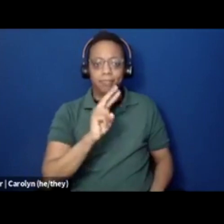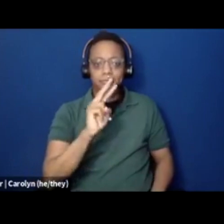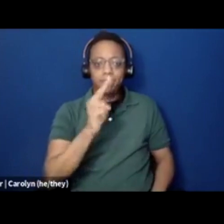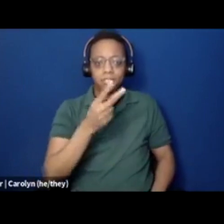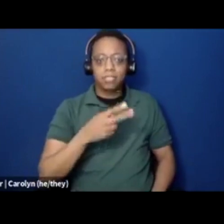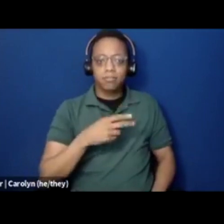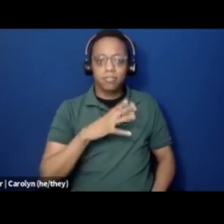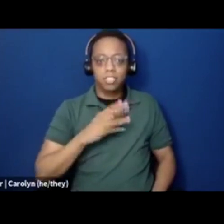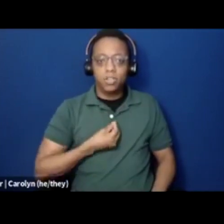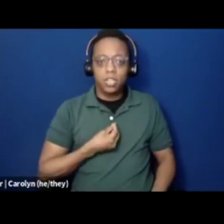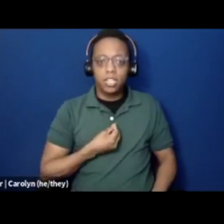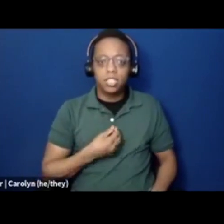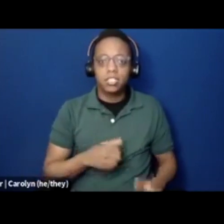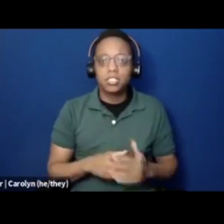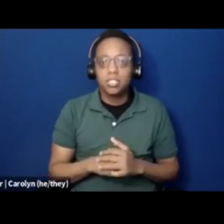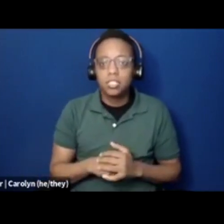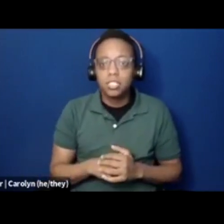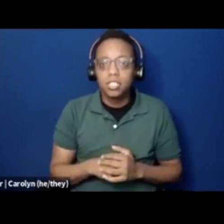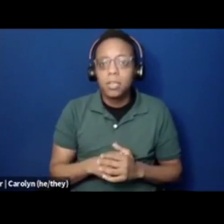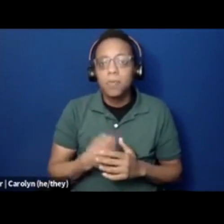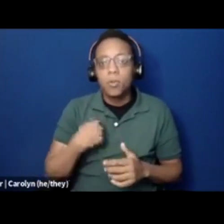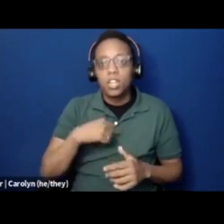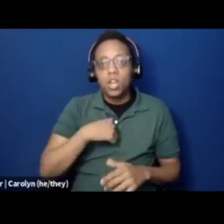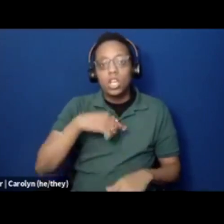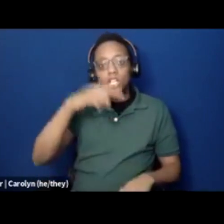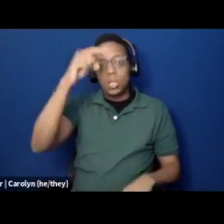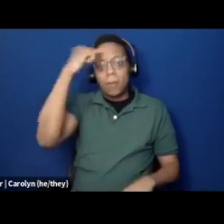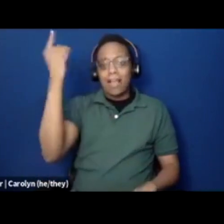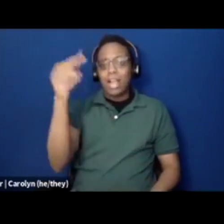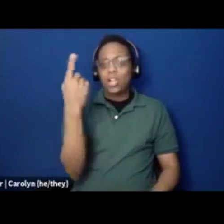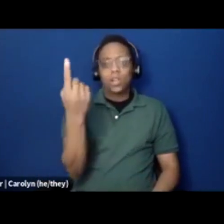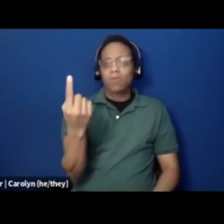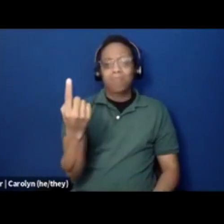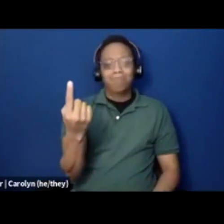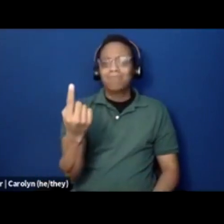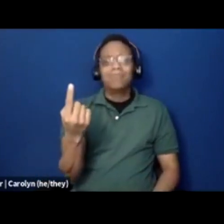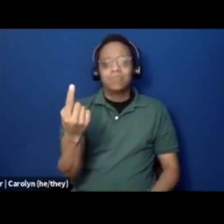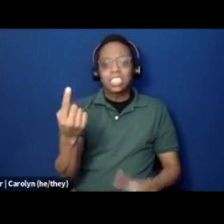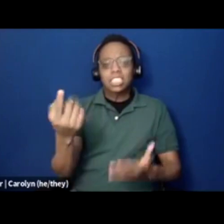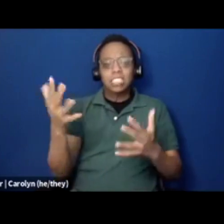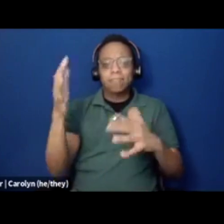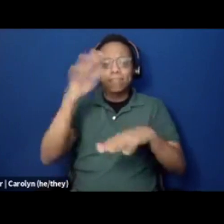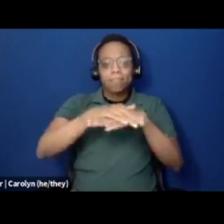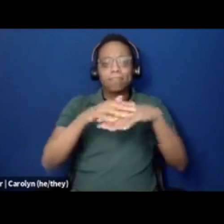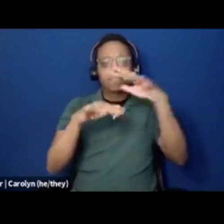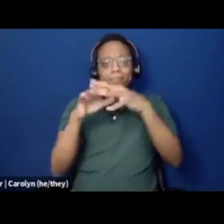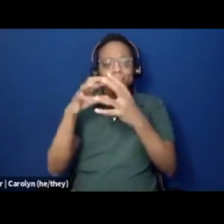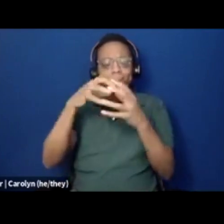Black is not a monolith as we know. It is okay for us to tell